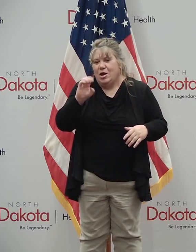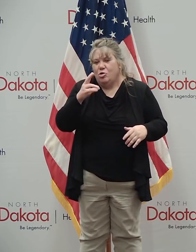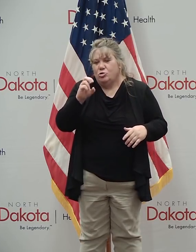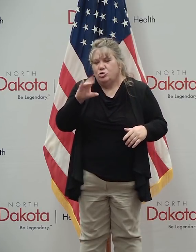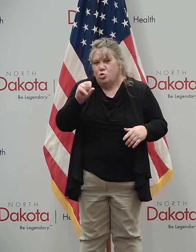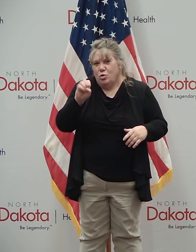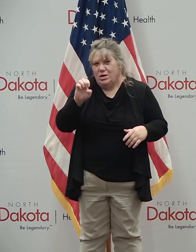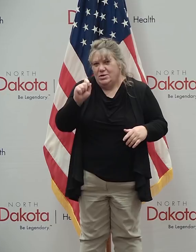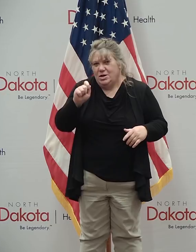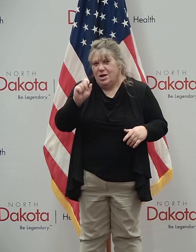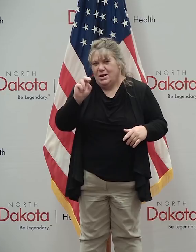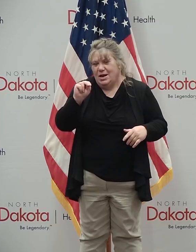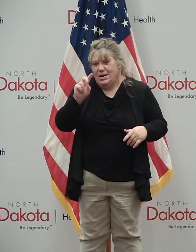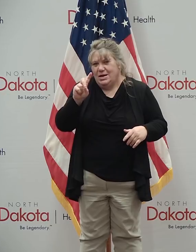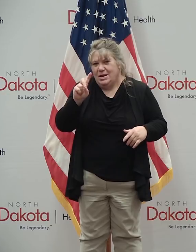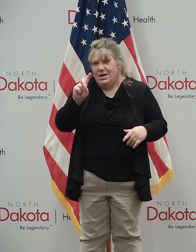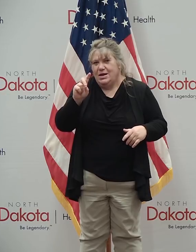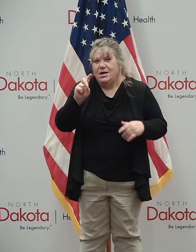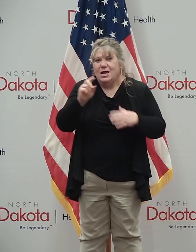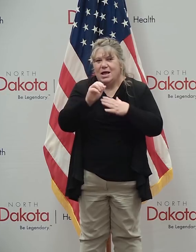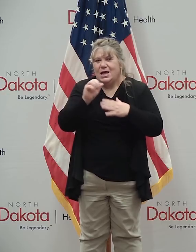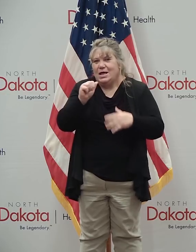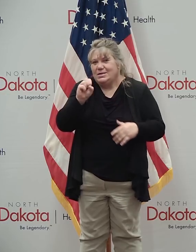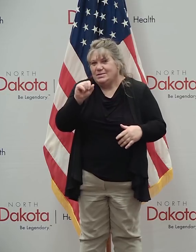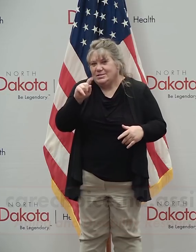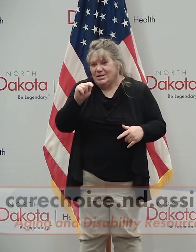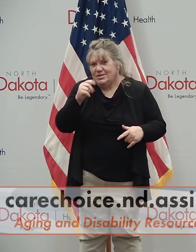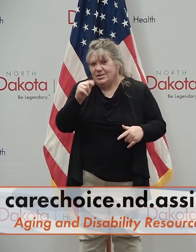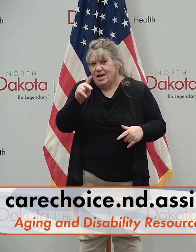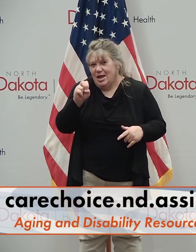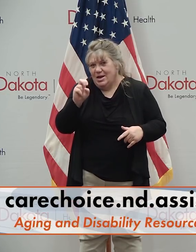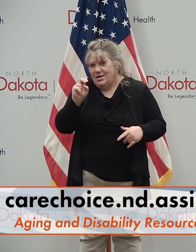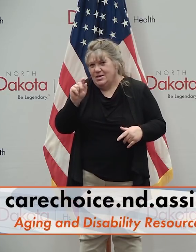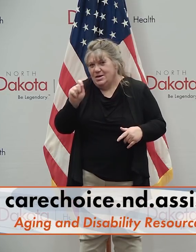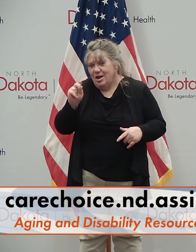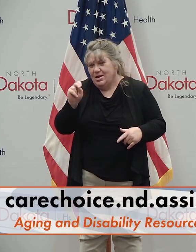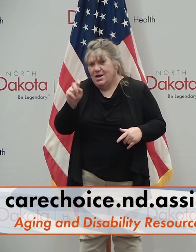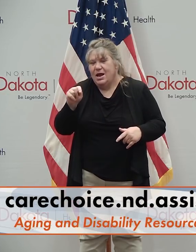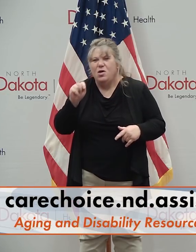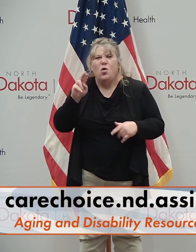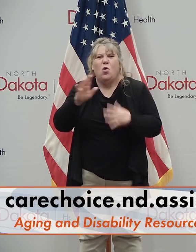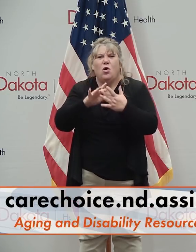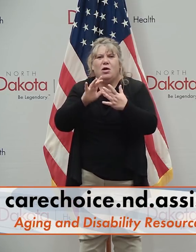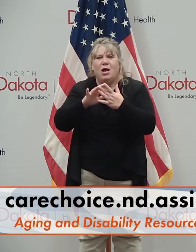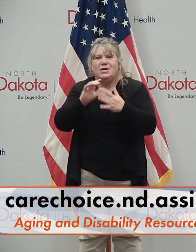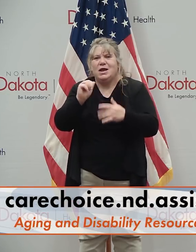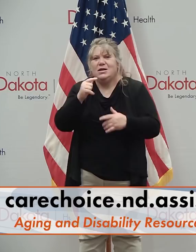carechoice.nd, assistguide.net, or by contacting the Aging Disability Resource link toll free